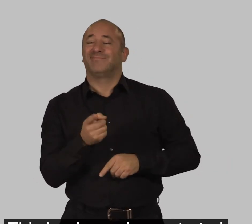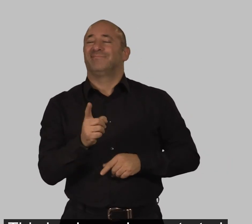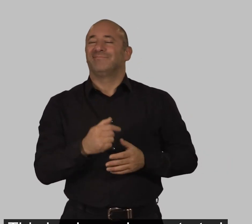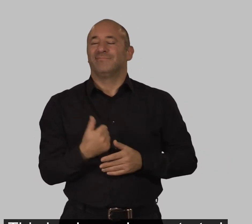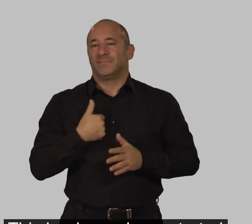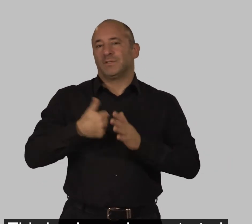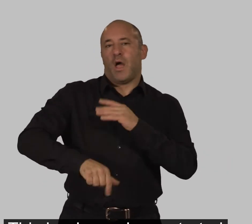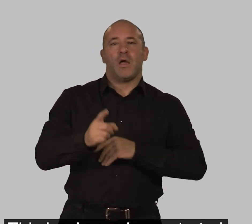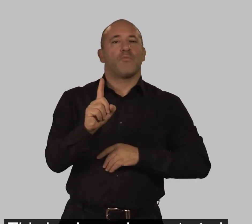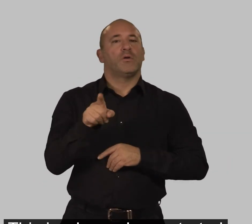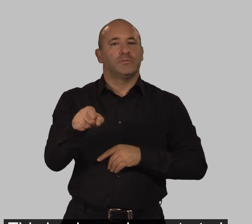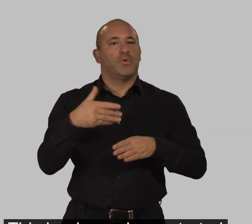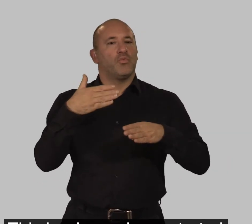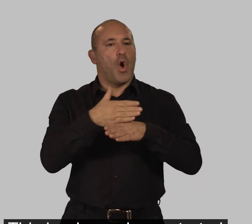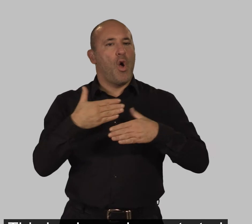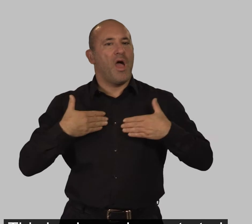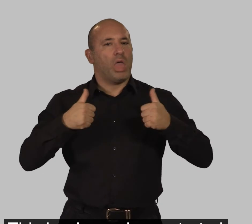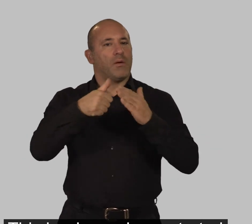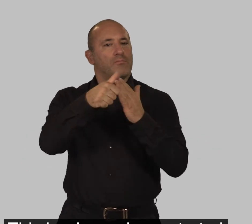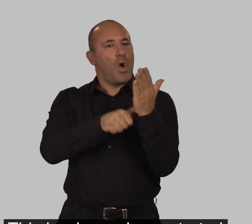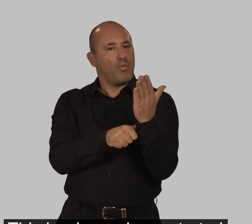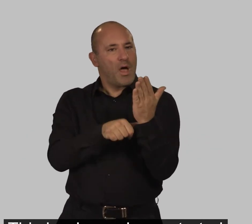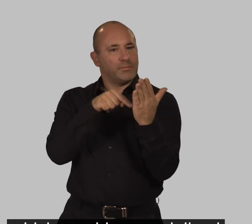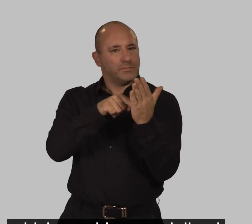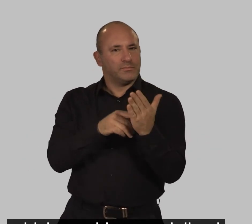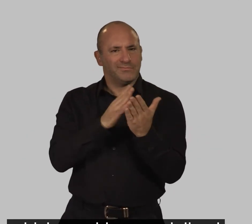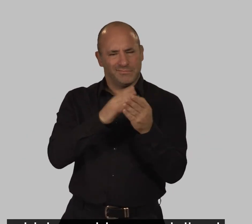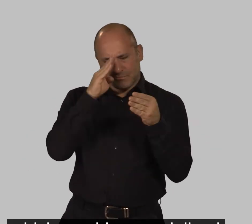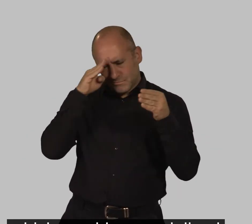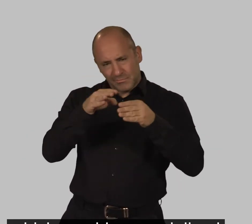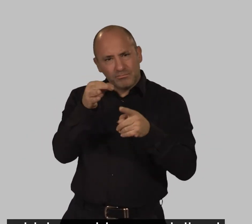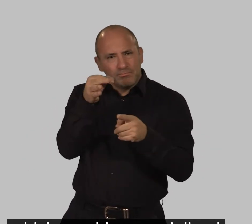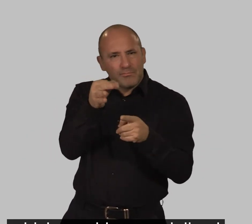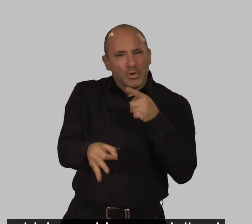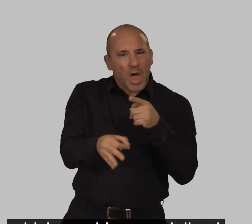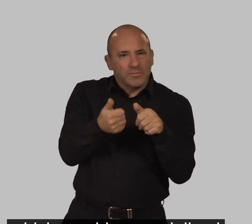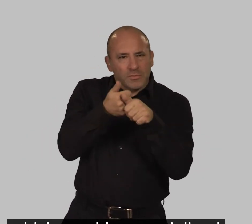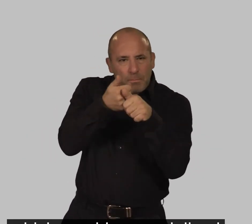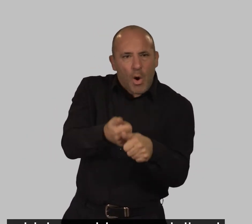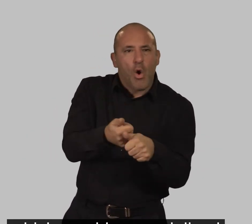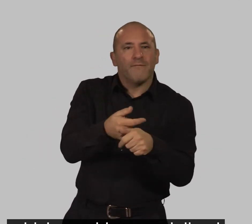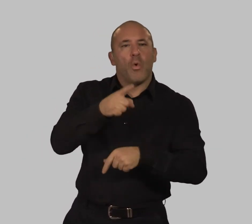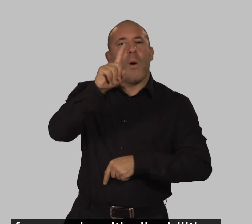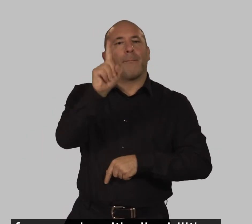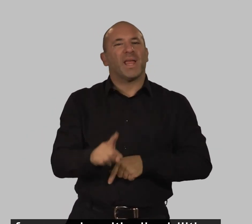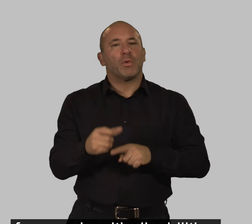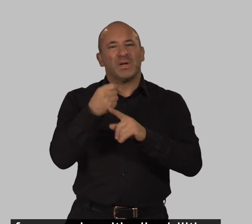This is why we have started the Work and Health programme, which provides specialised back-to-work support